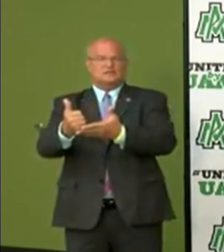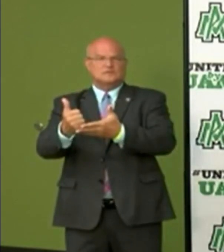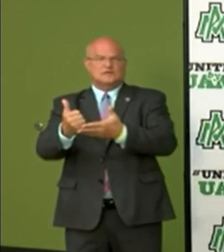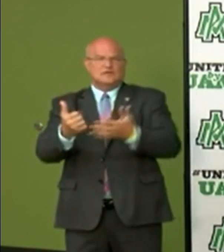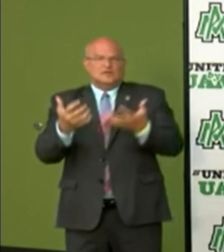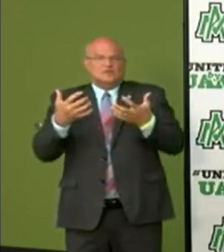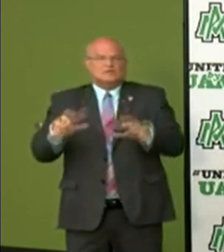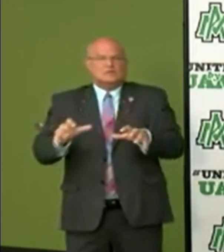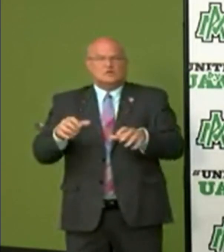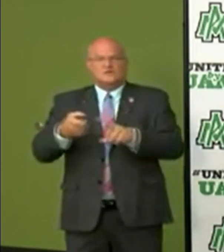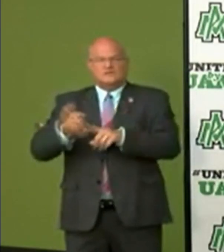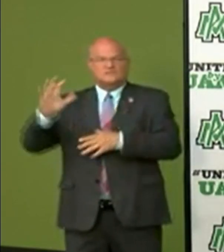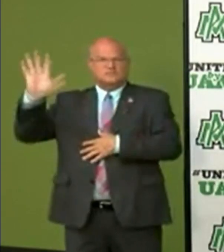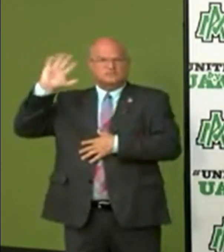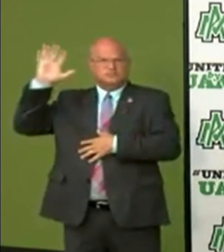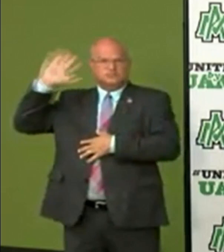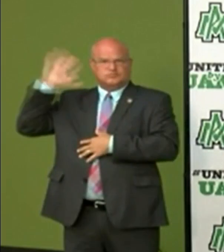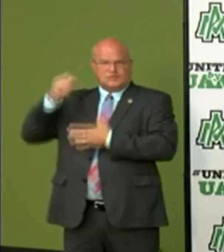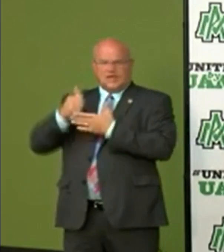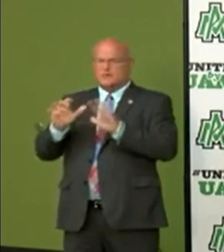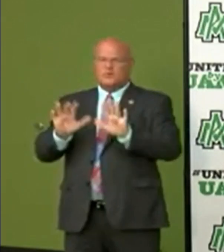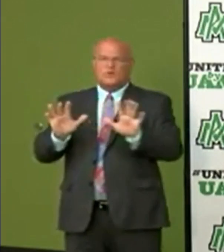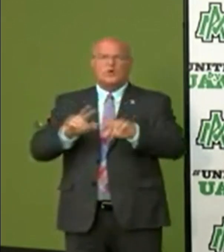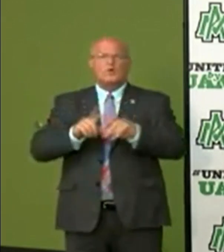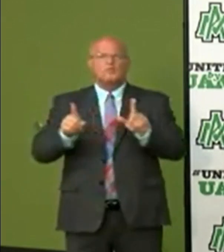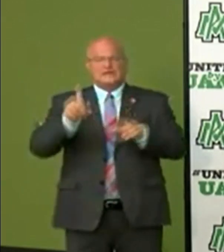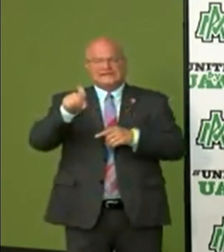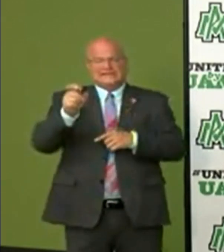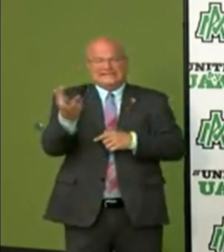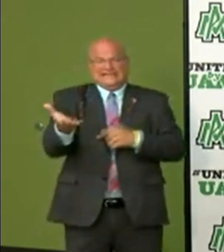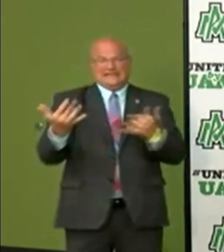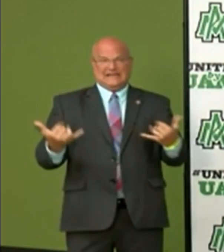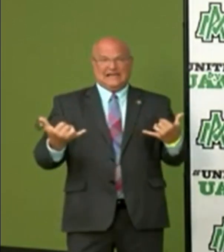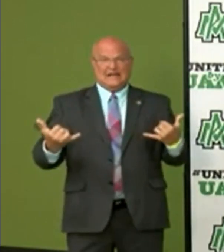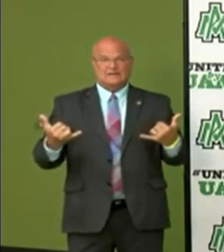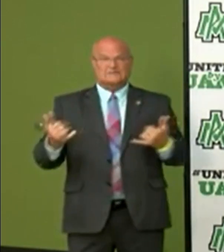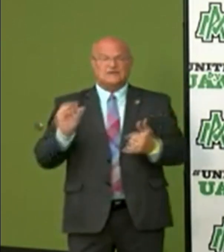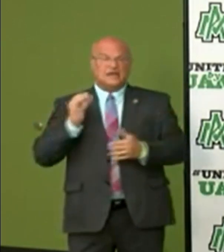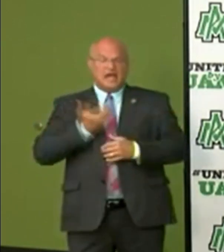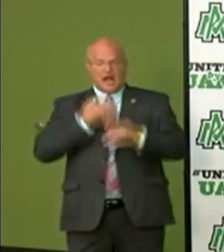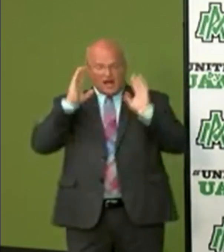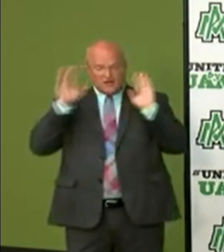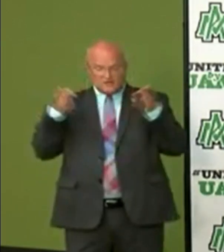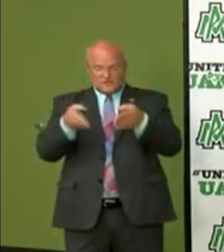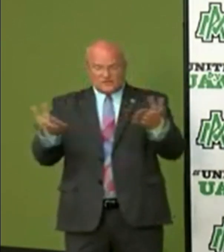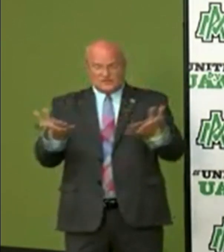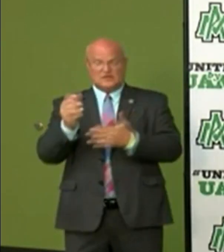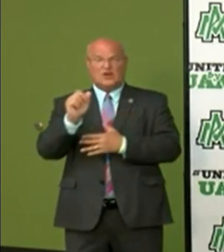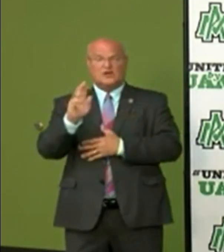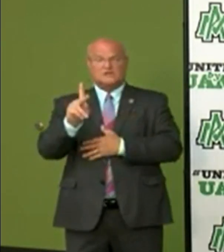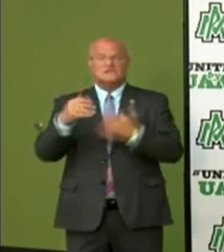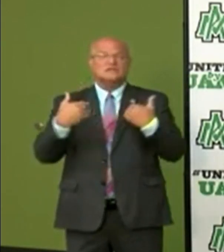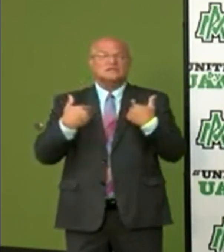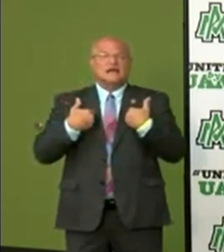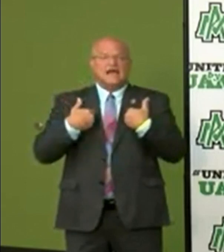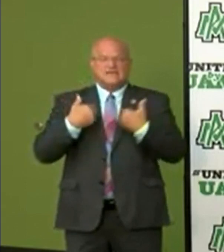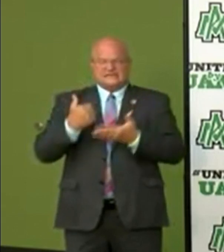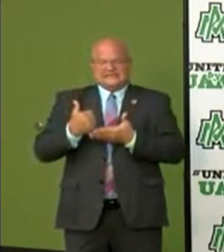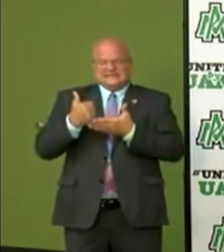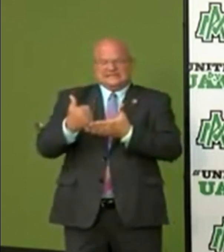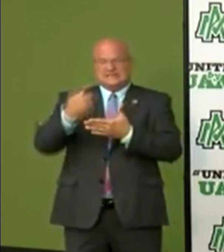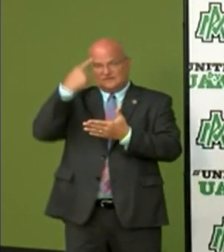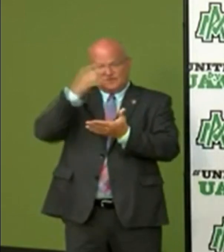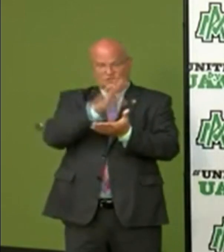state's economy. There is that need that's out there. And our focus in Arkansas is having the assistance